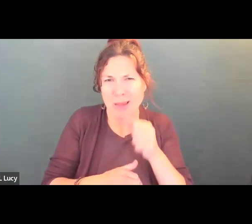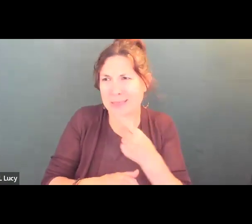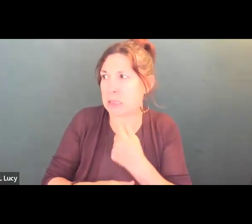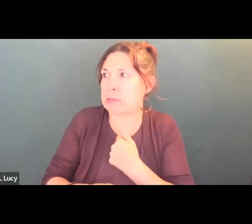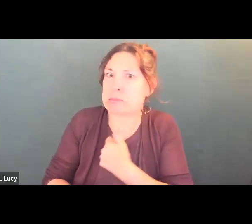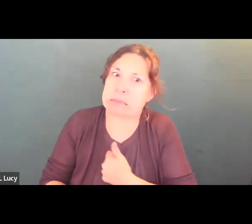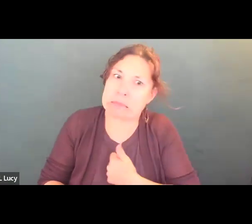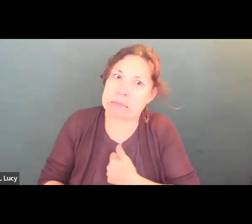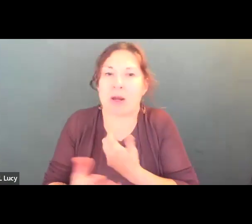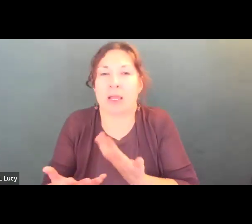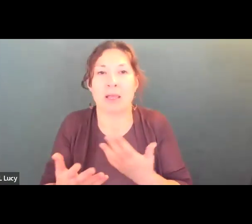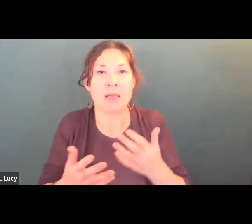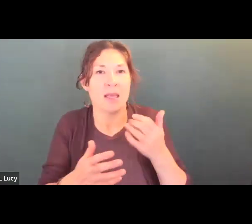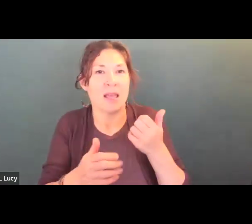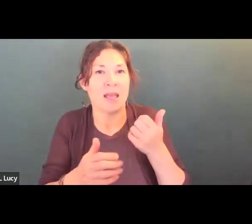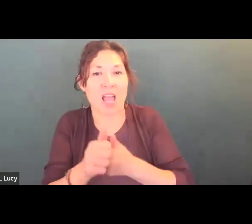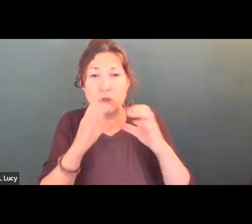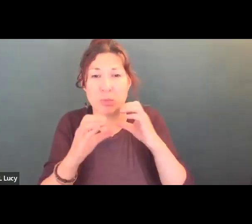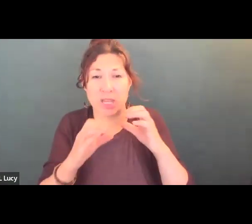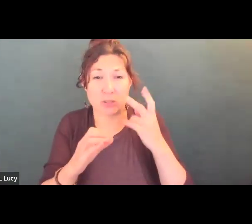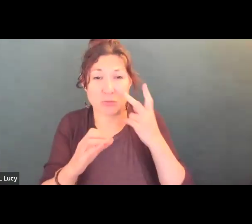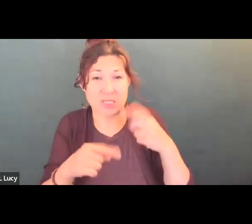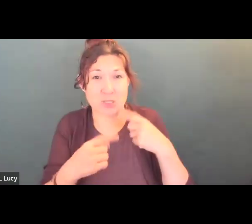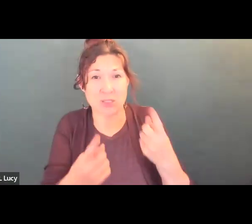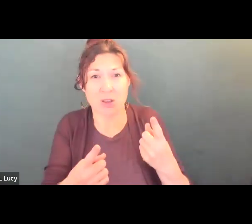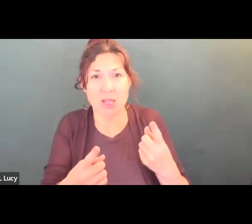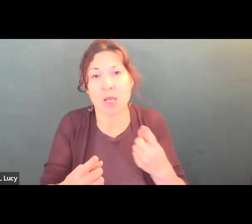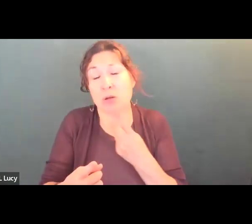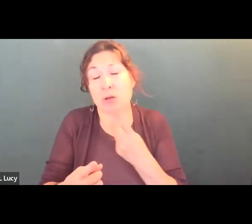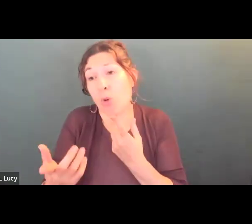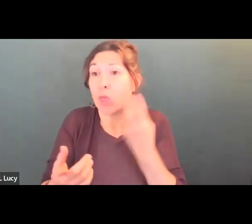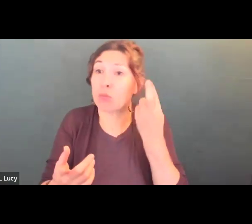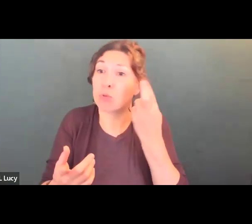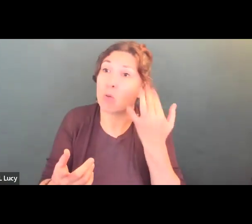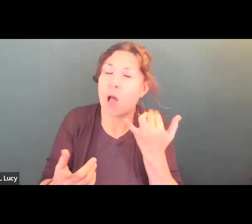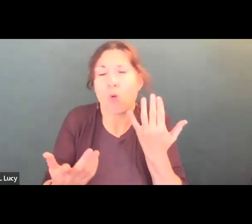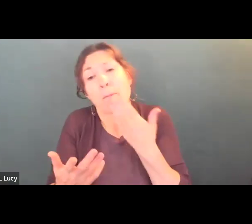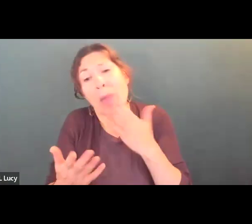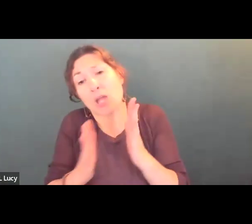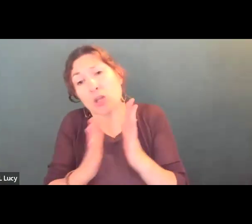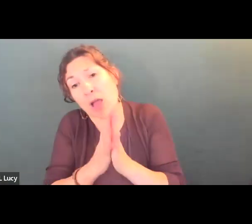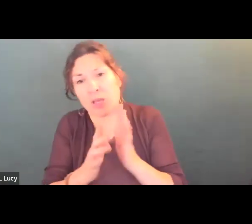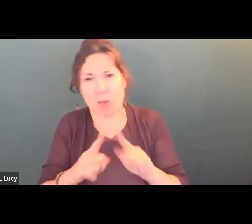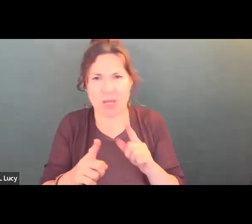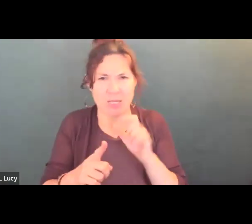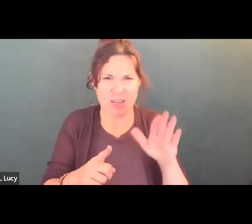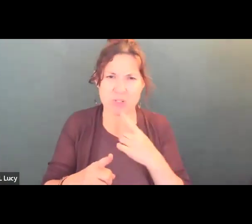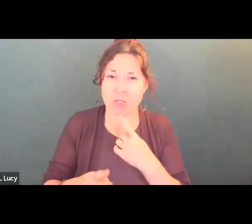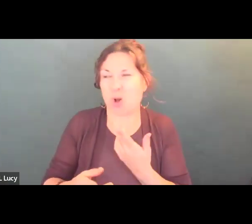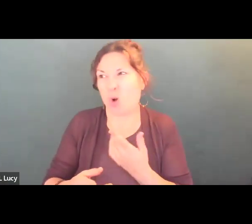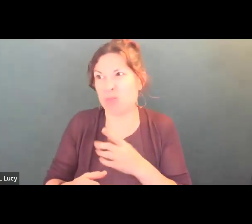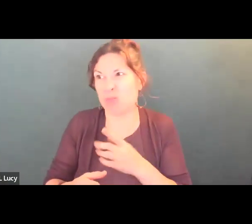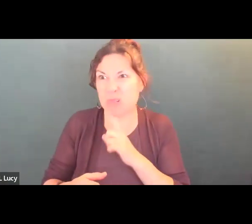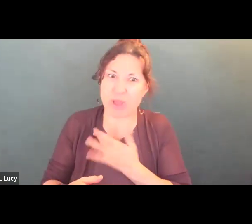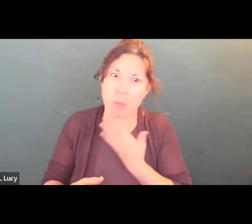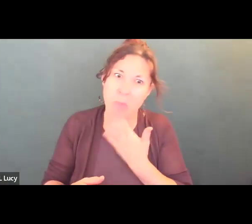every communication we've had about it so far has been like, and this is the reason why traffic was bad. Like but like